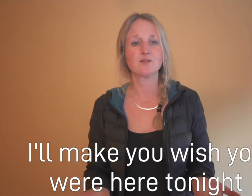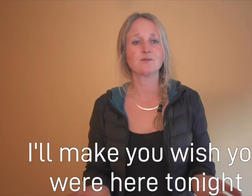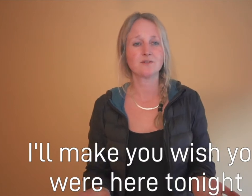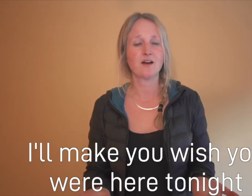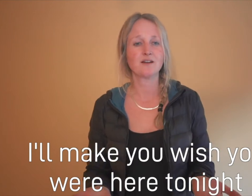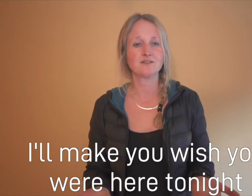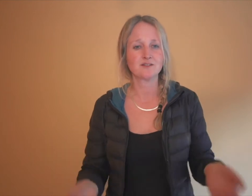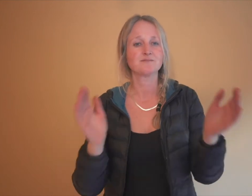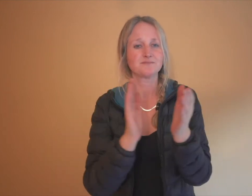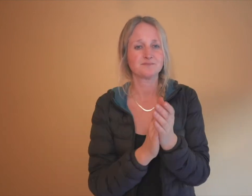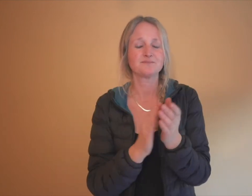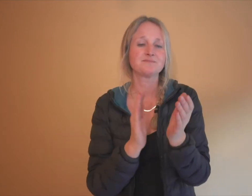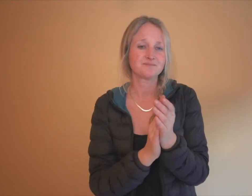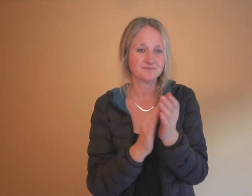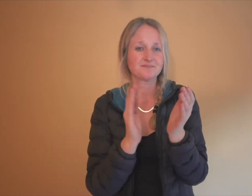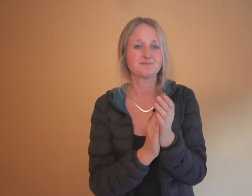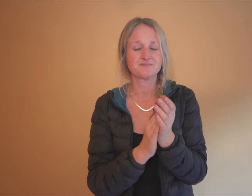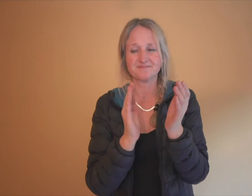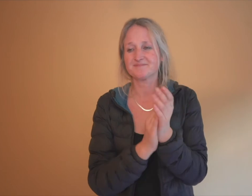here tonight.